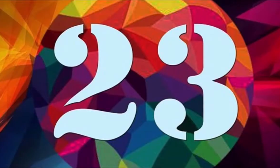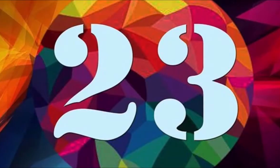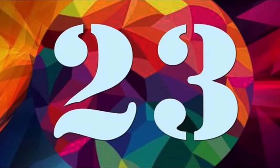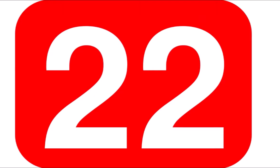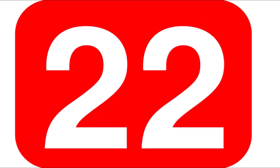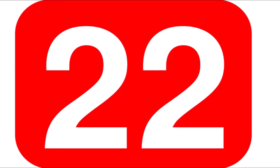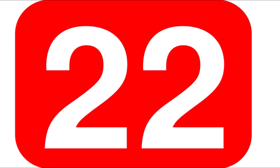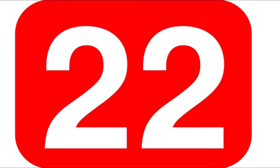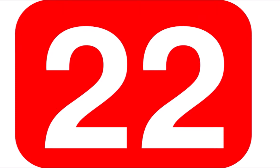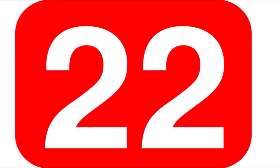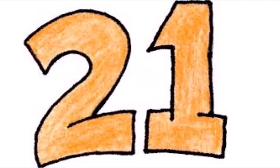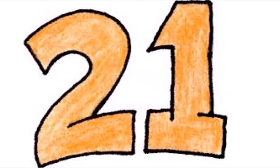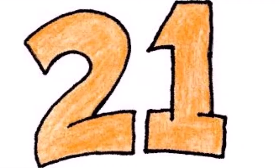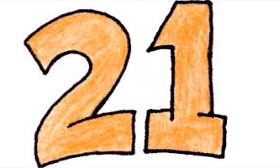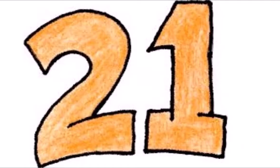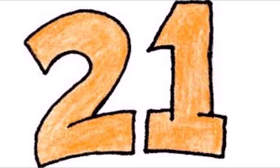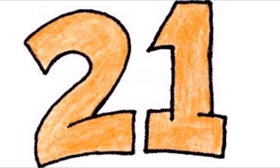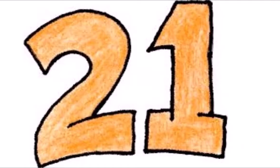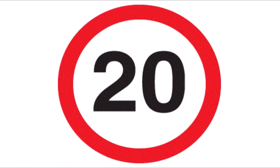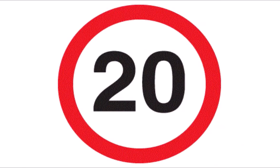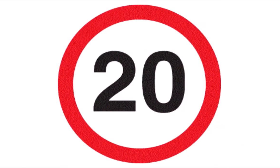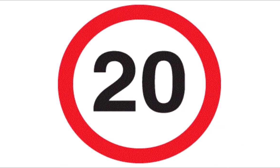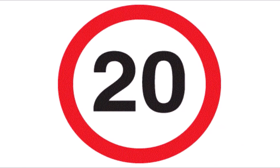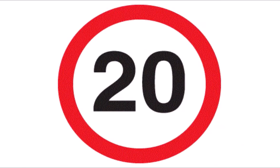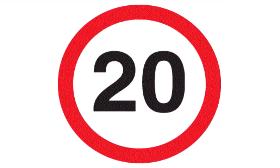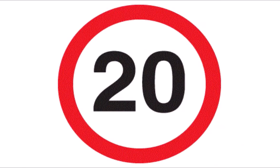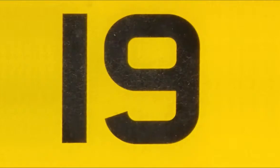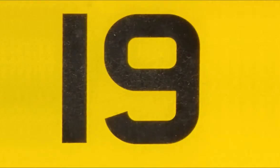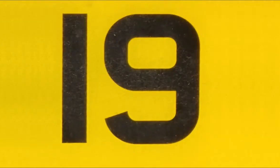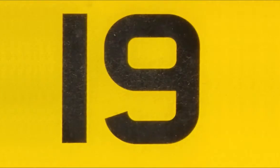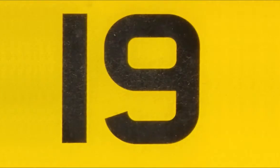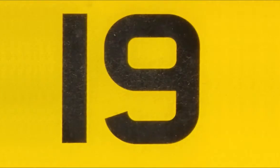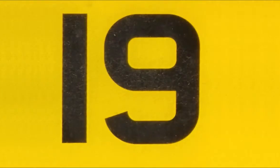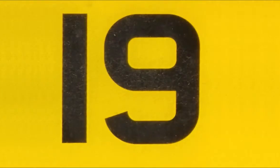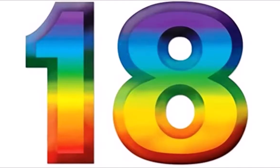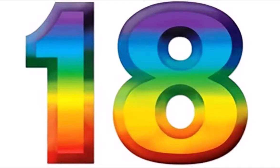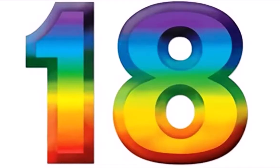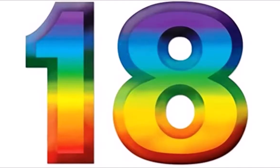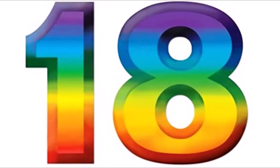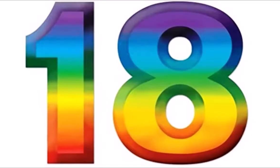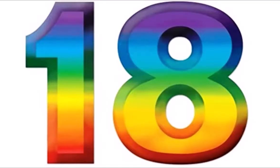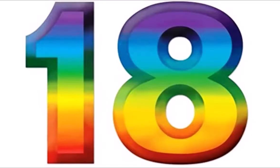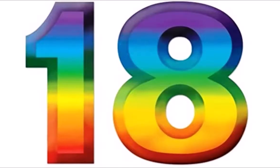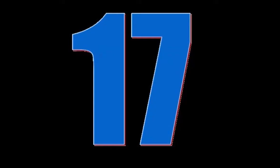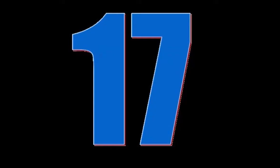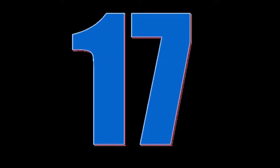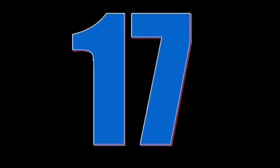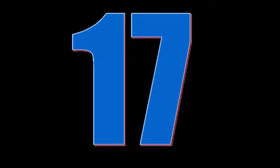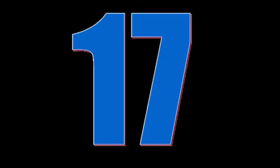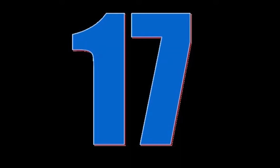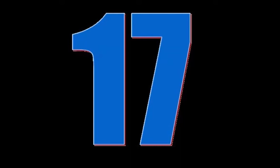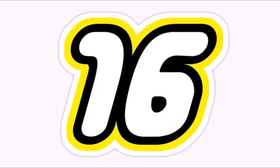Ready to go. Coming up on the 10-second mark. 10, 9, 8, 7,